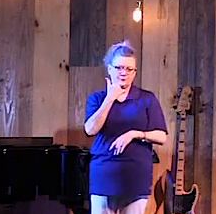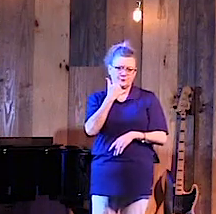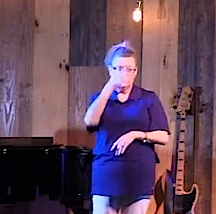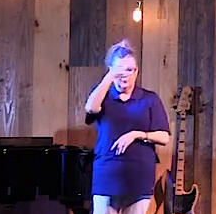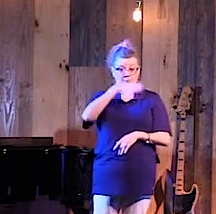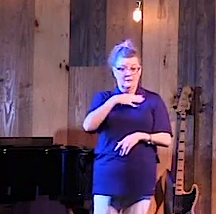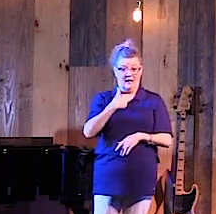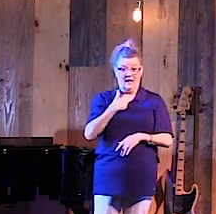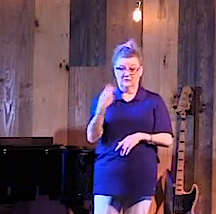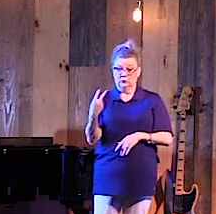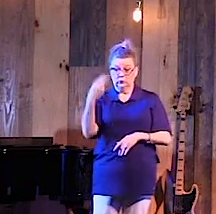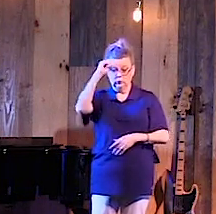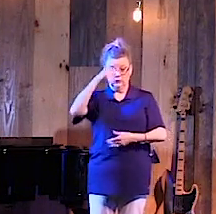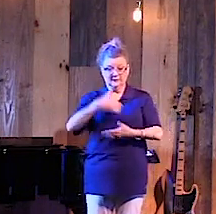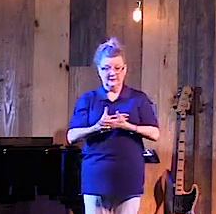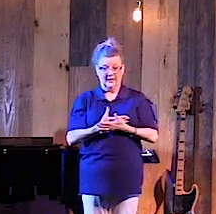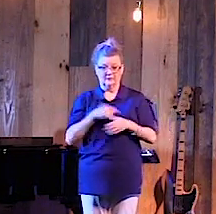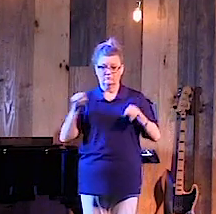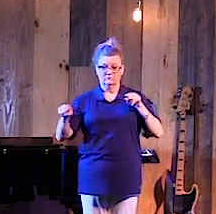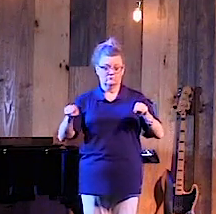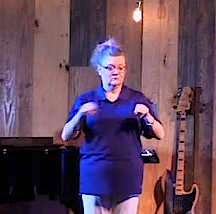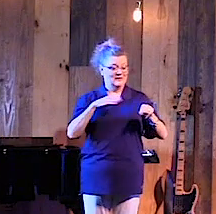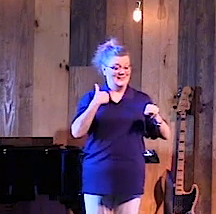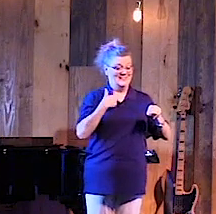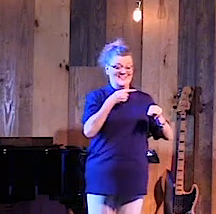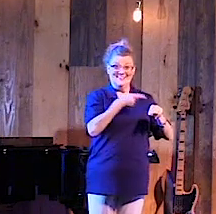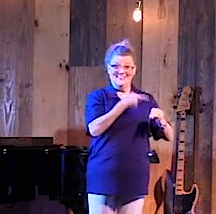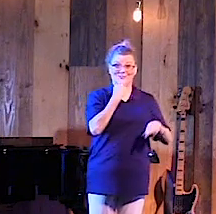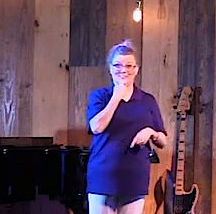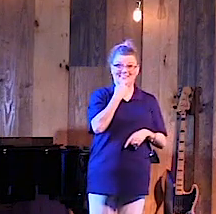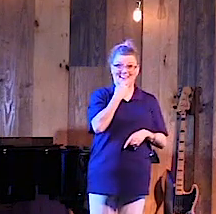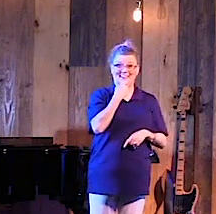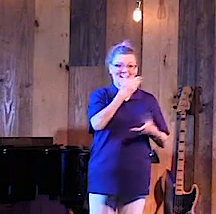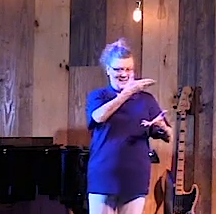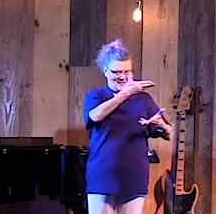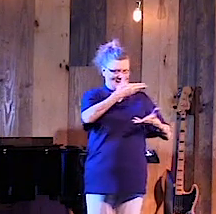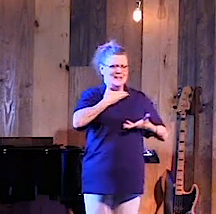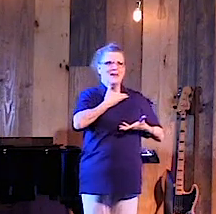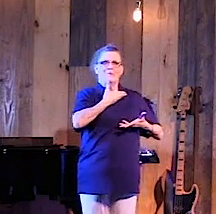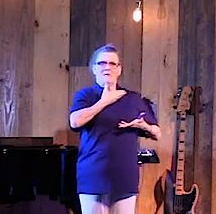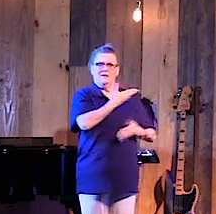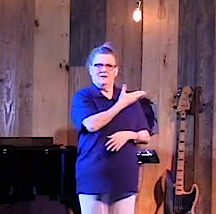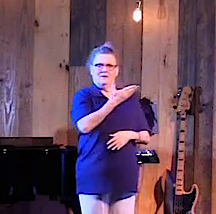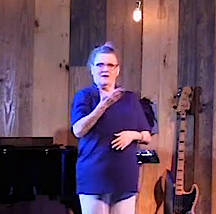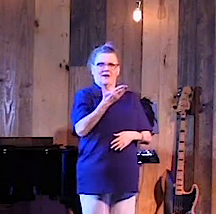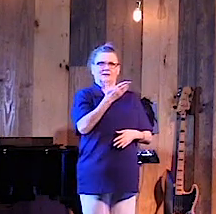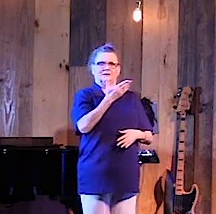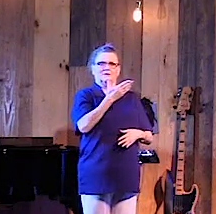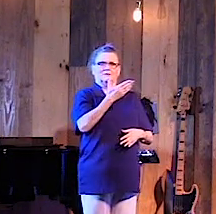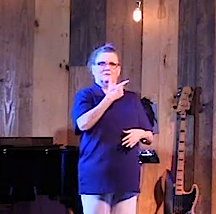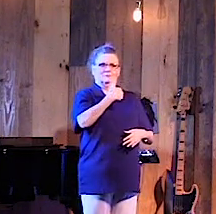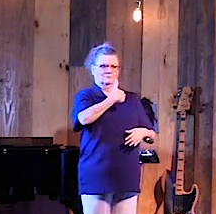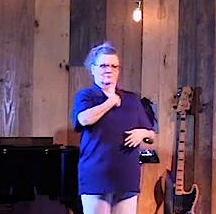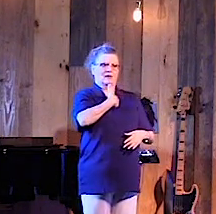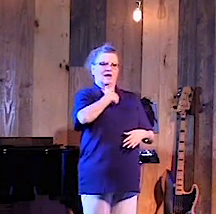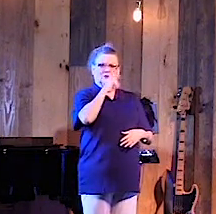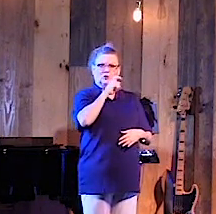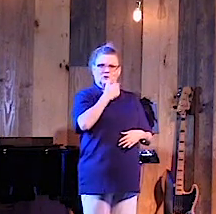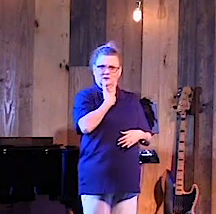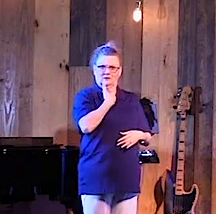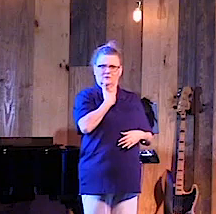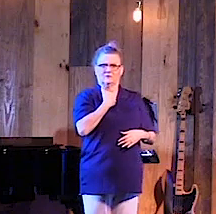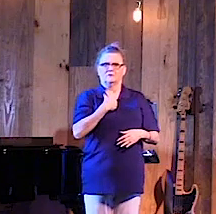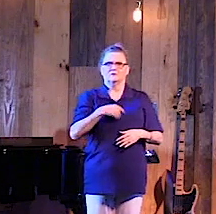sons. The younger of them said to his father, 'Father, give me the share of the estate that falls to me.' So he divided his wealth between